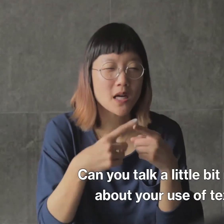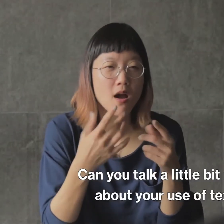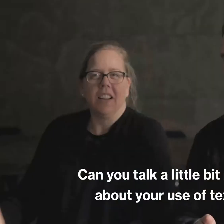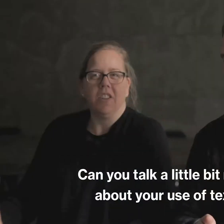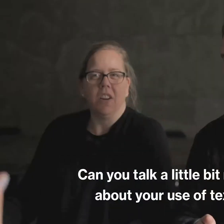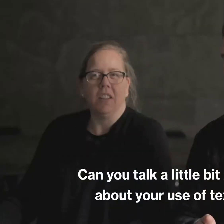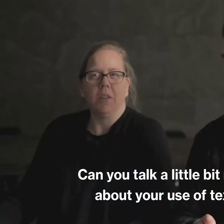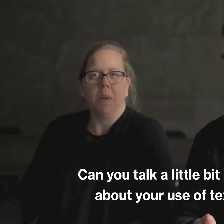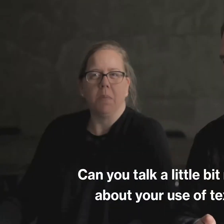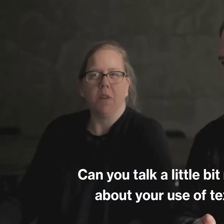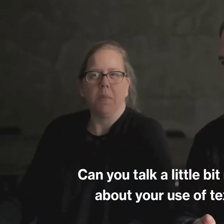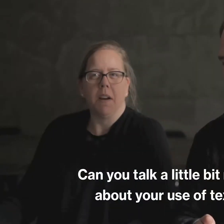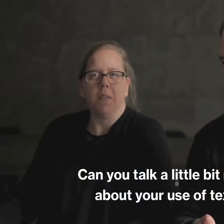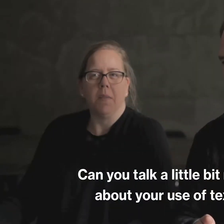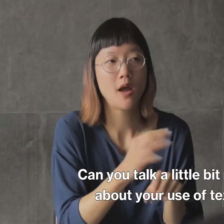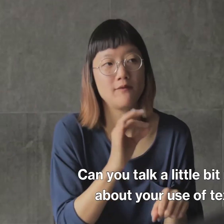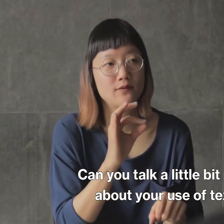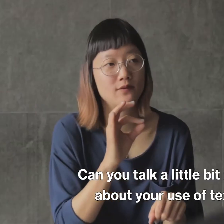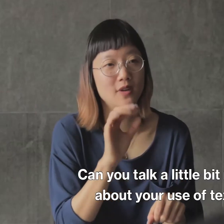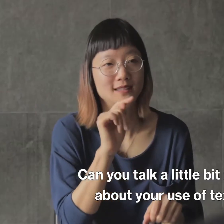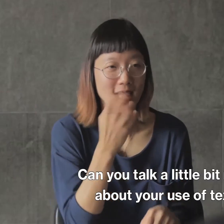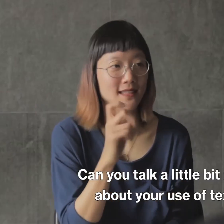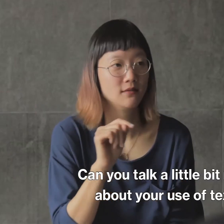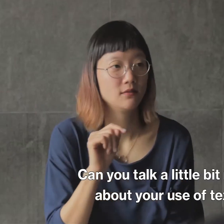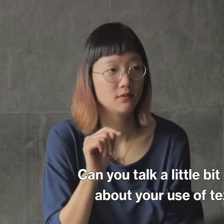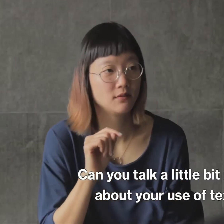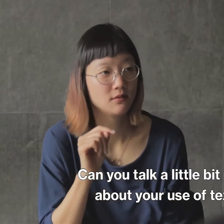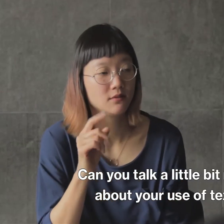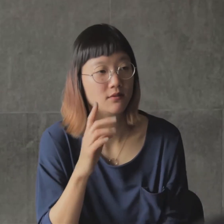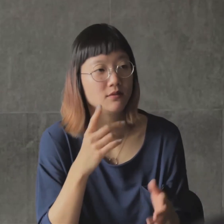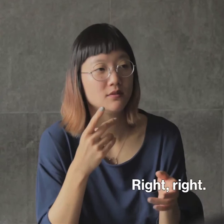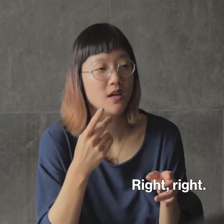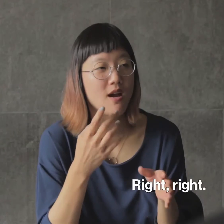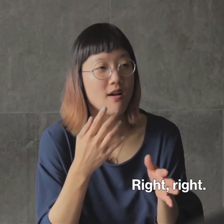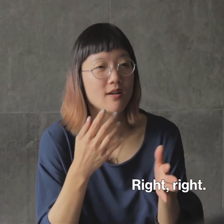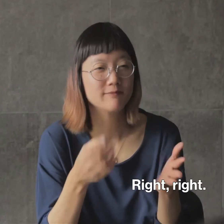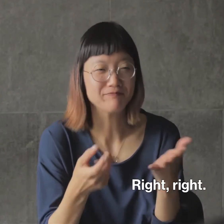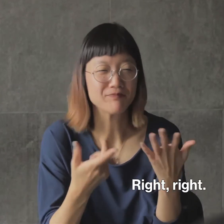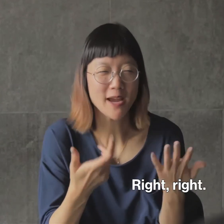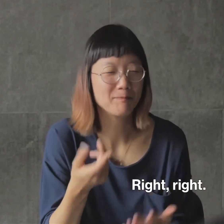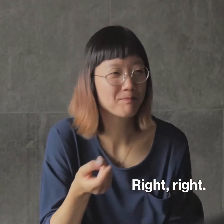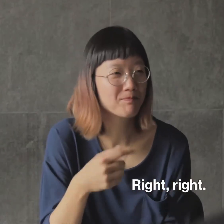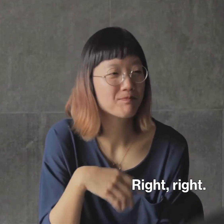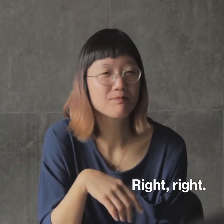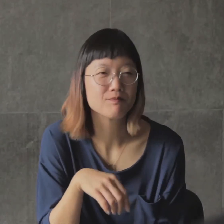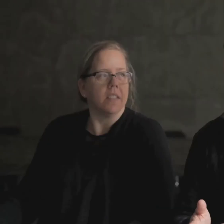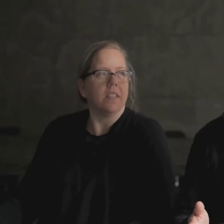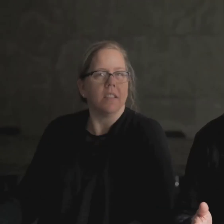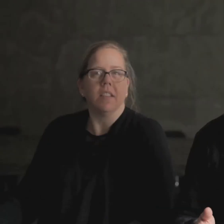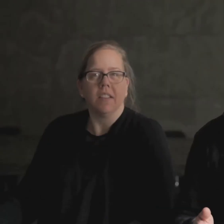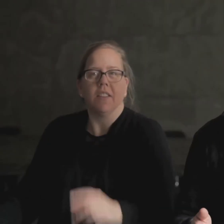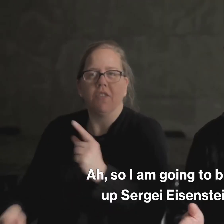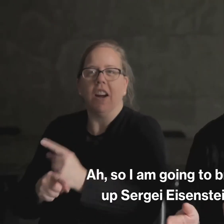Can you talk a little bit more about the use of text, though? Right. And right. So